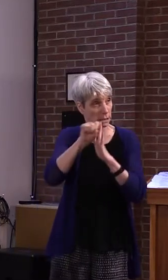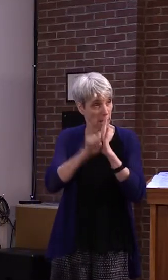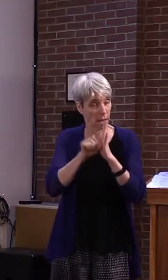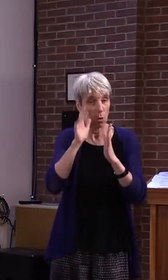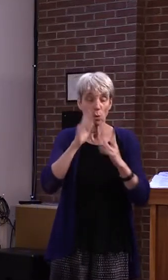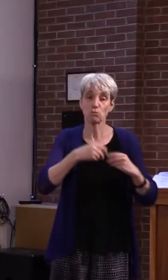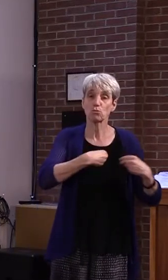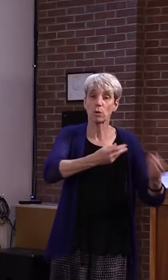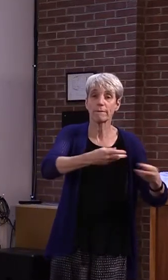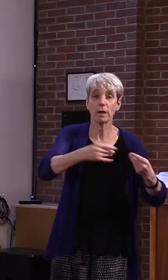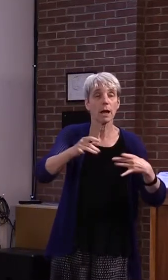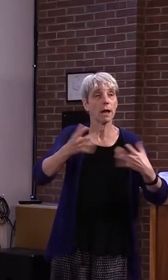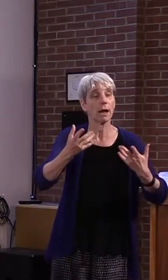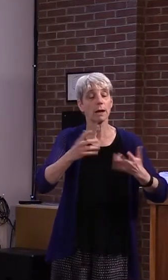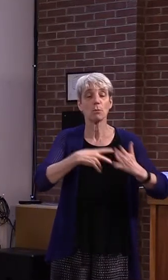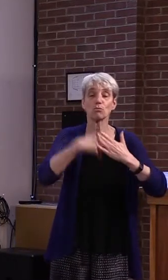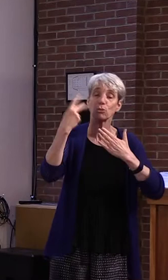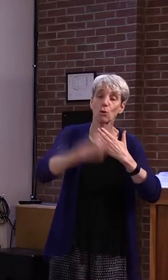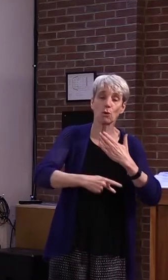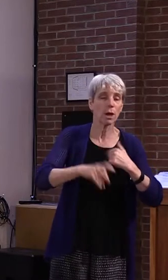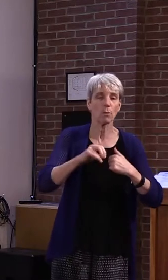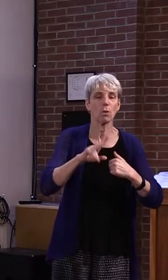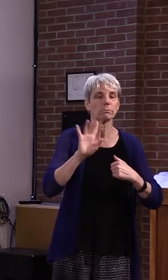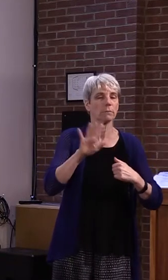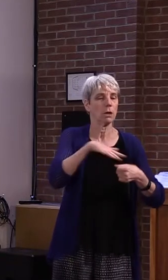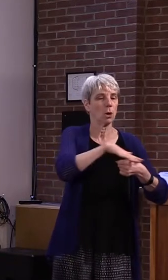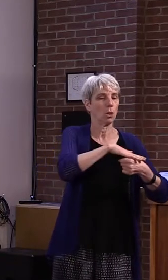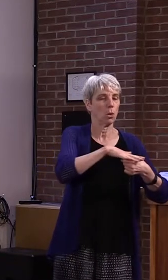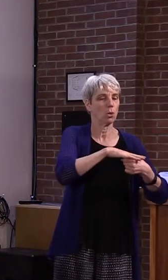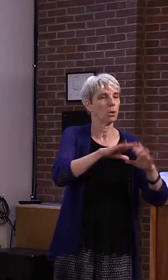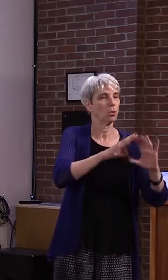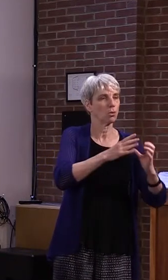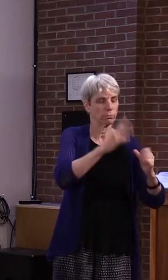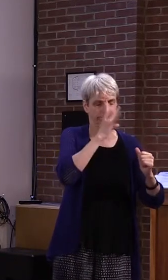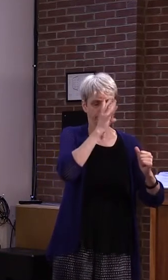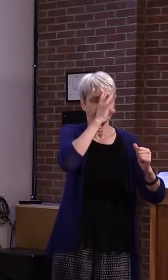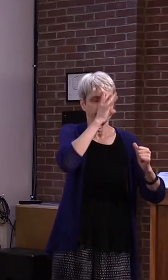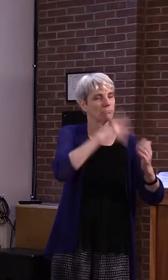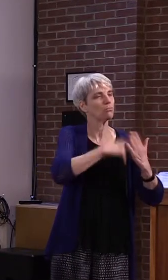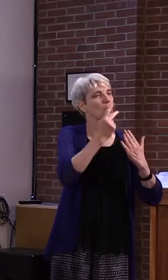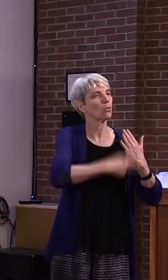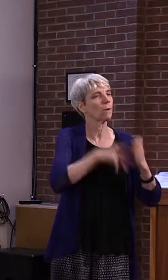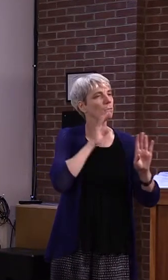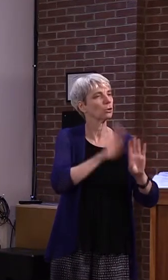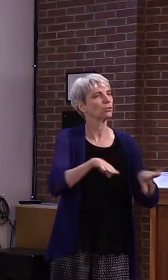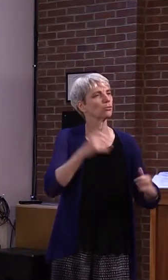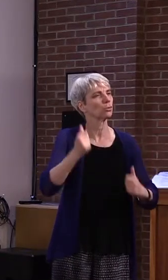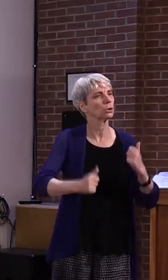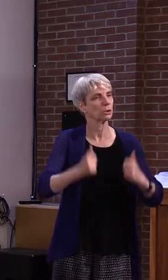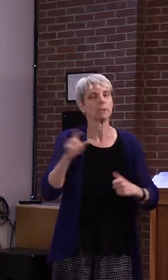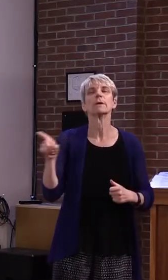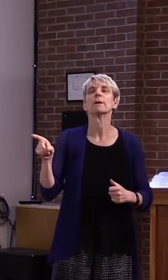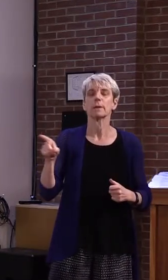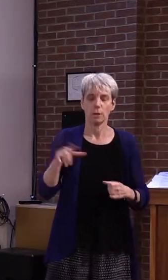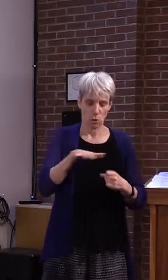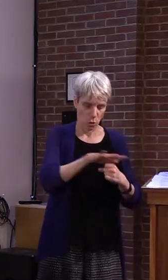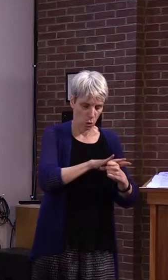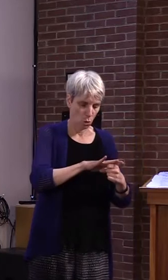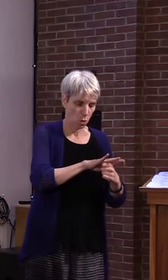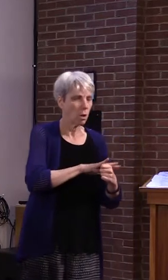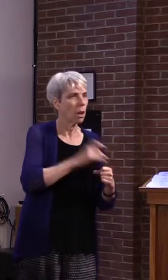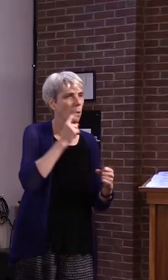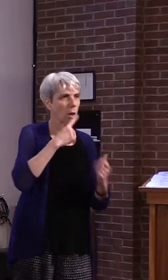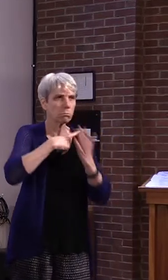or is that the local partner that's coming up with how it'll function? The local partners in conjunction with the state